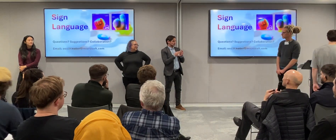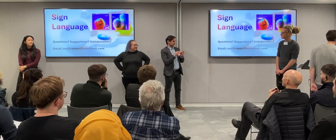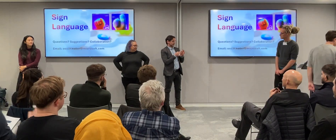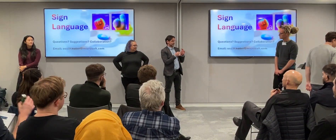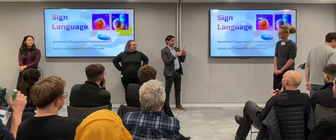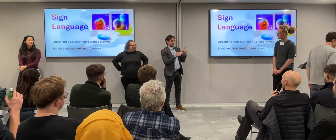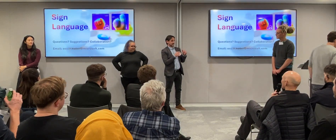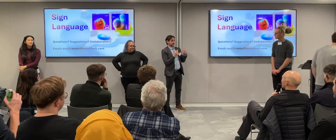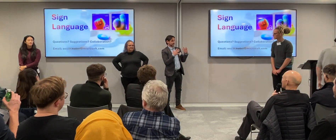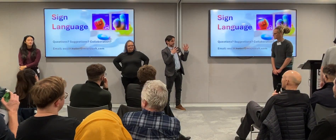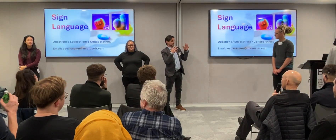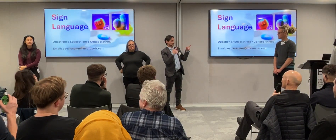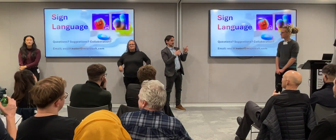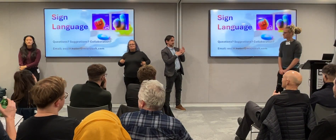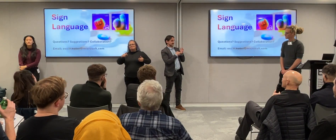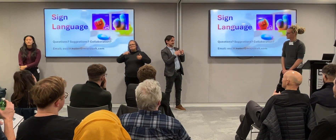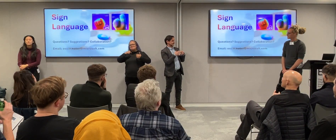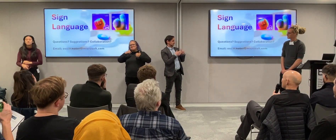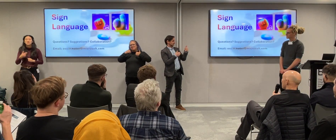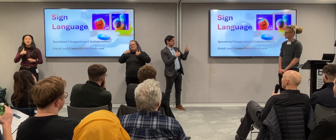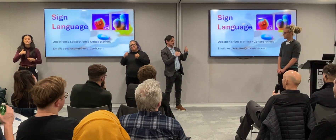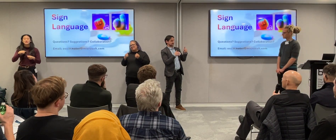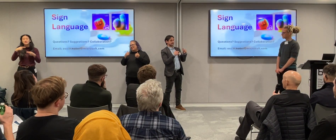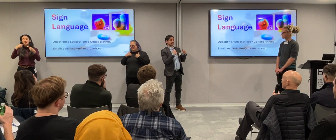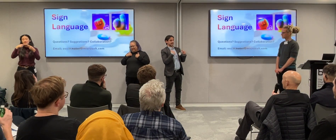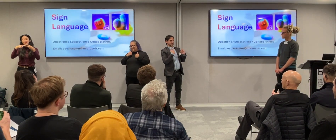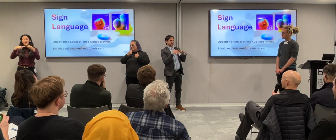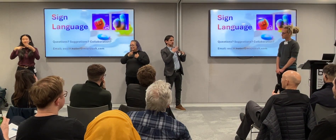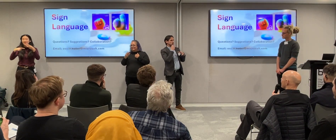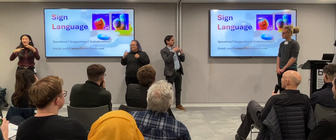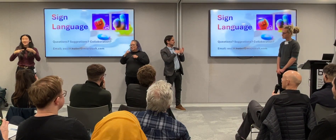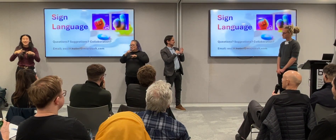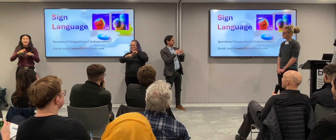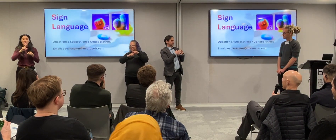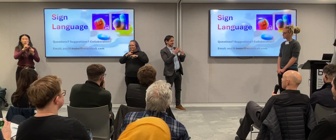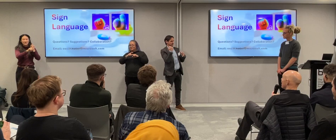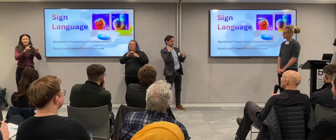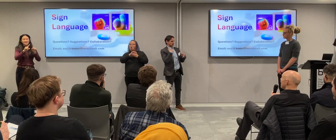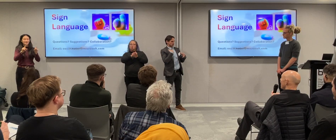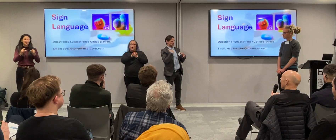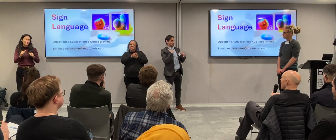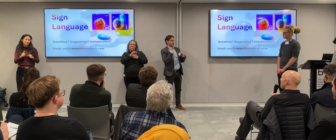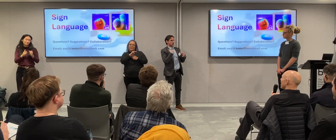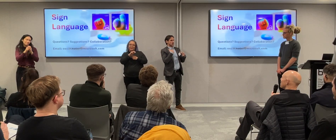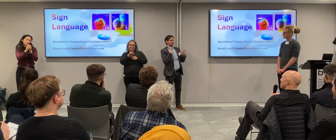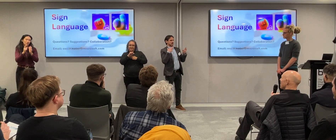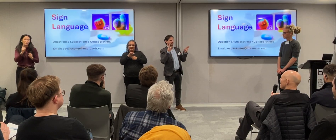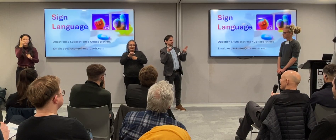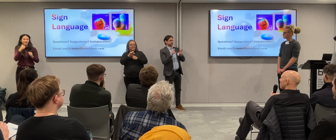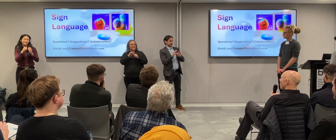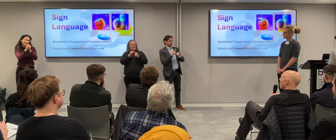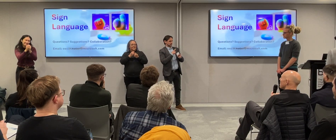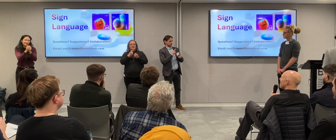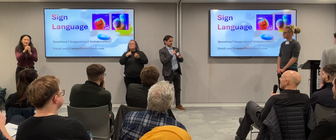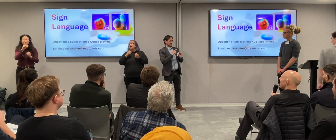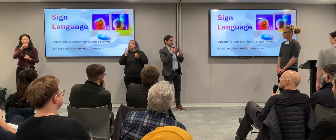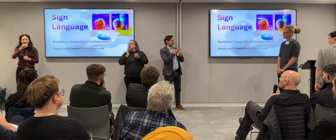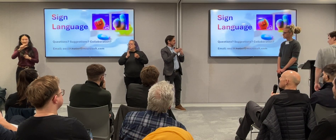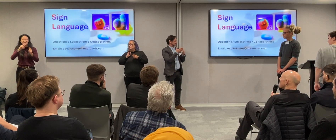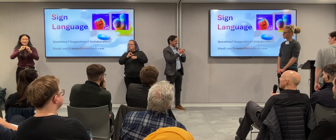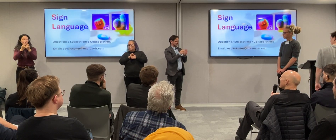So I've got a couple of questions. So first of all, congratulations to the MS team. I used to work there before, but